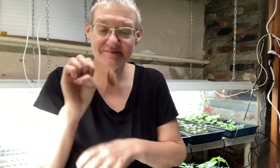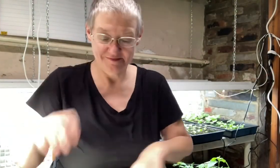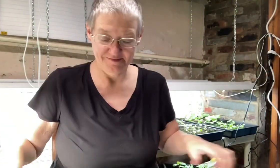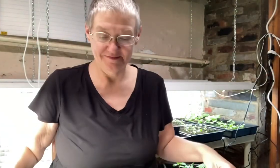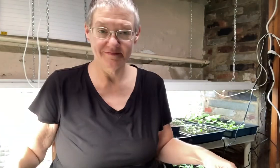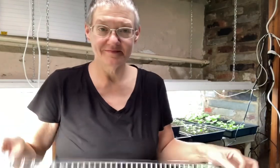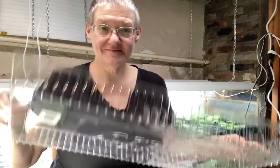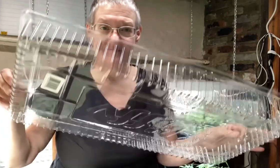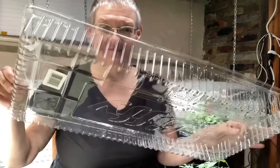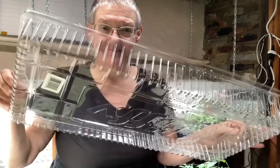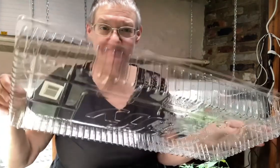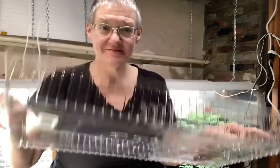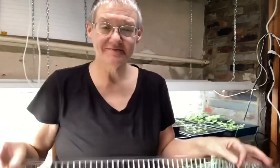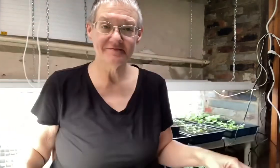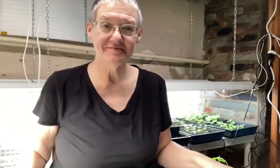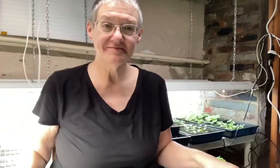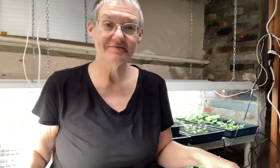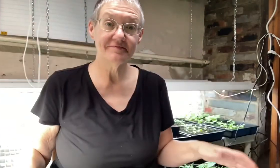Now they did germinate with a dome.